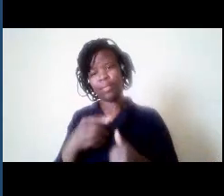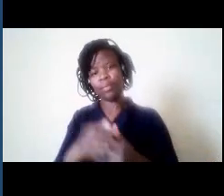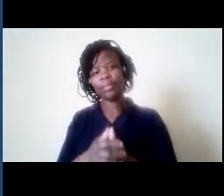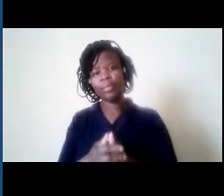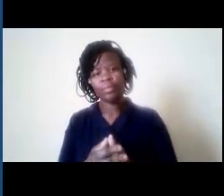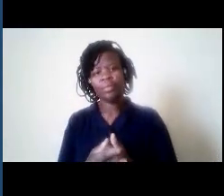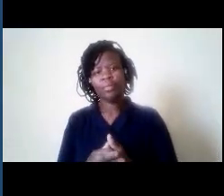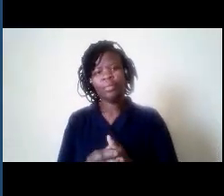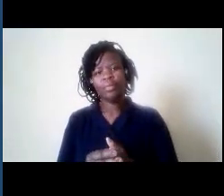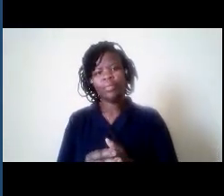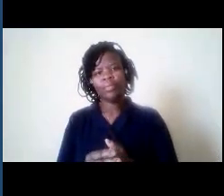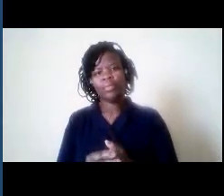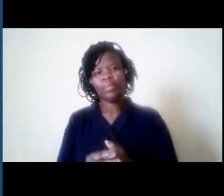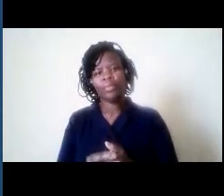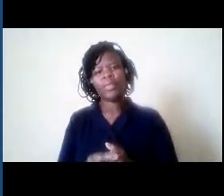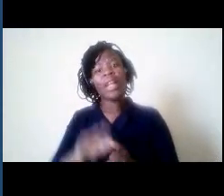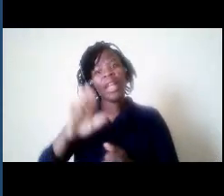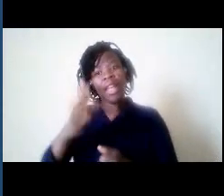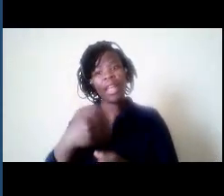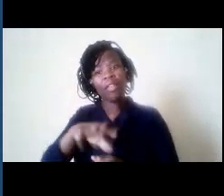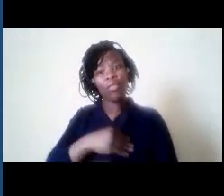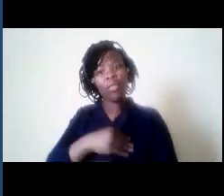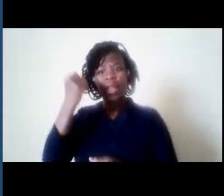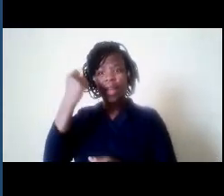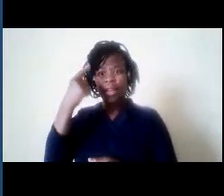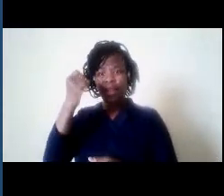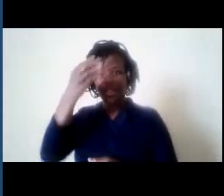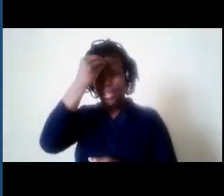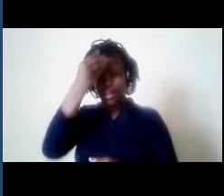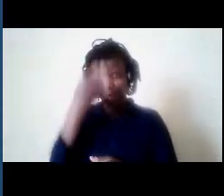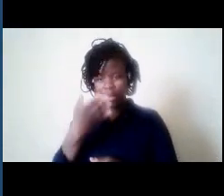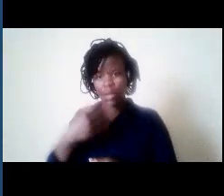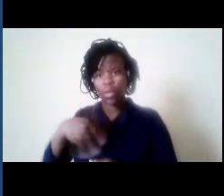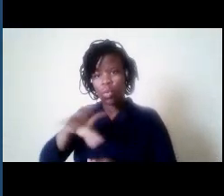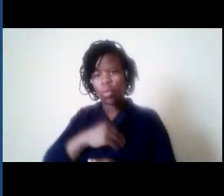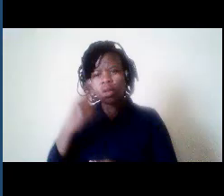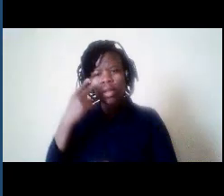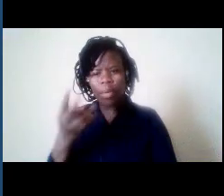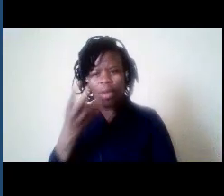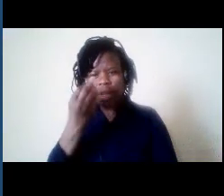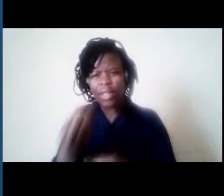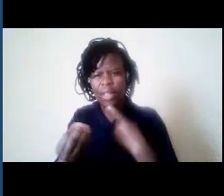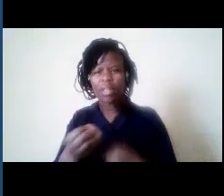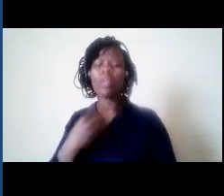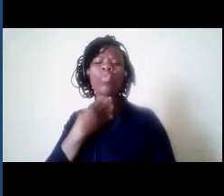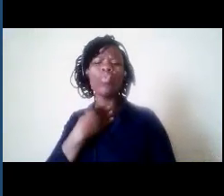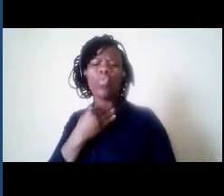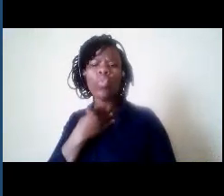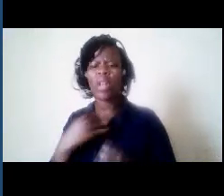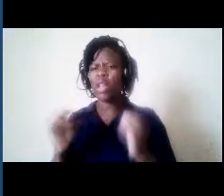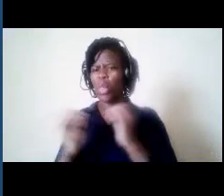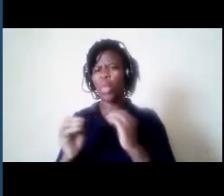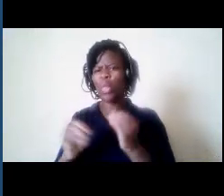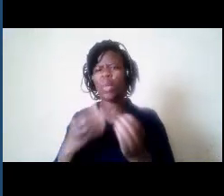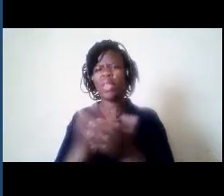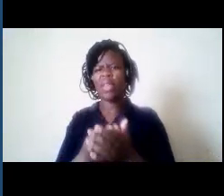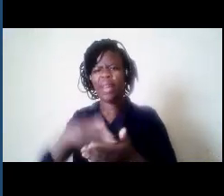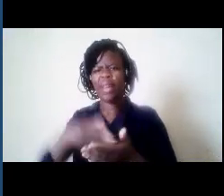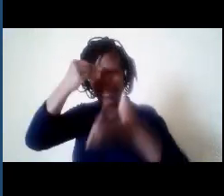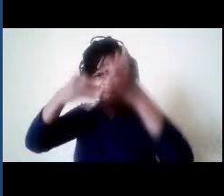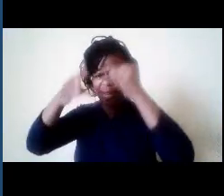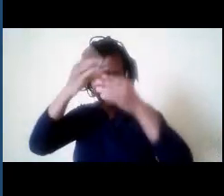If we understand those things, then we see the child's unwillingness to learn Braille or orientation